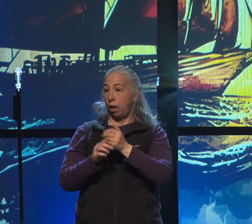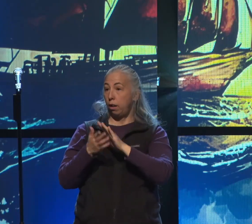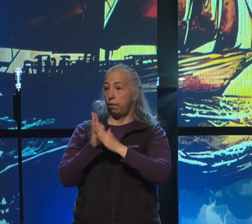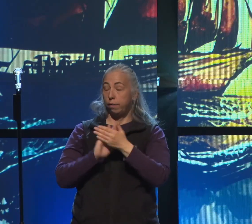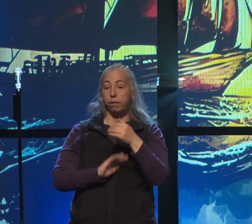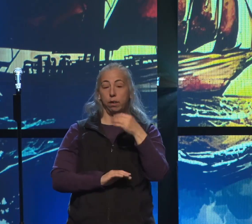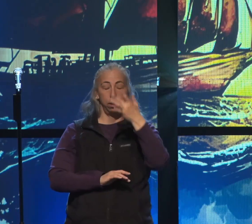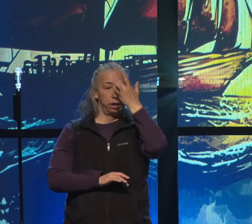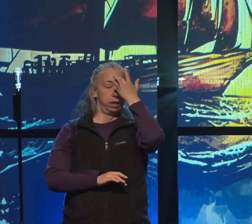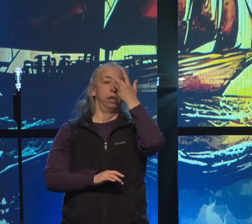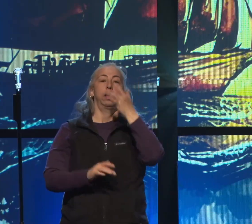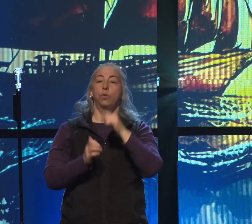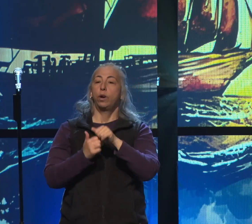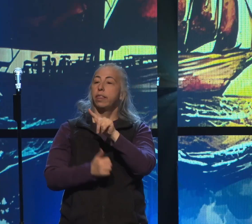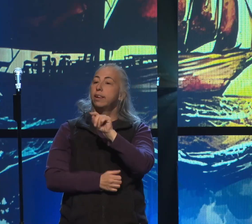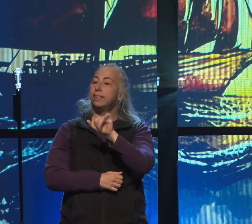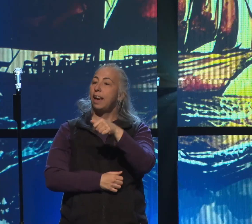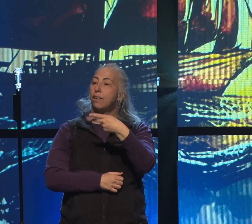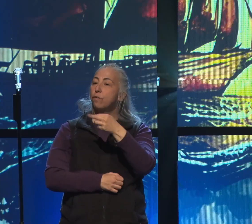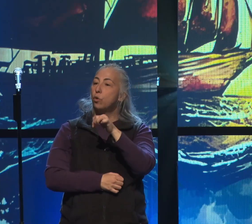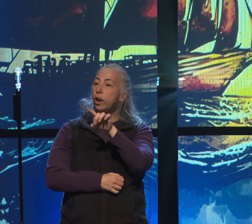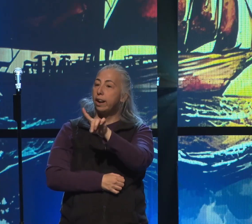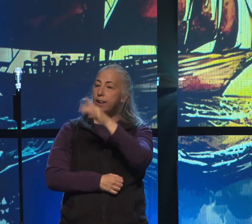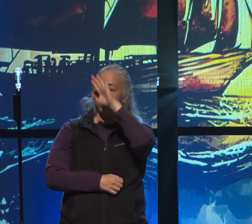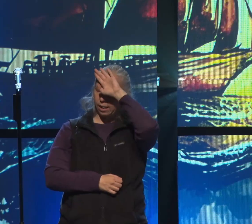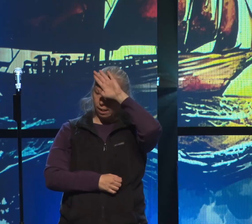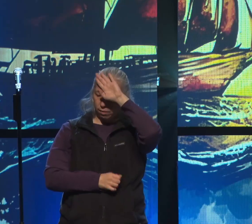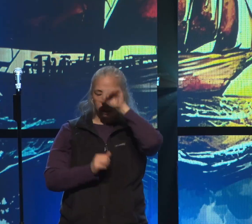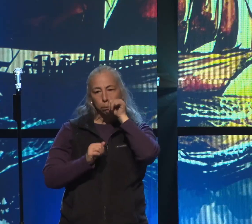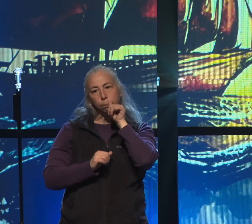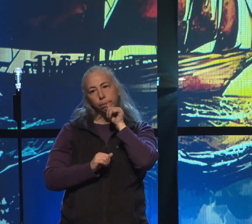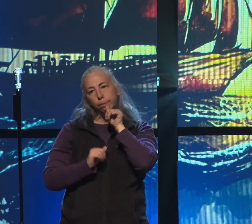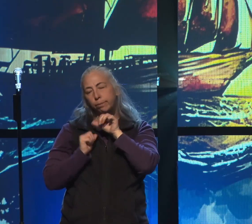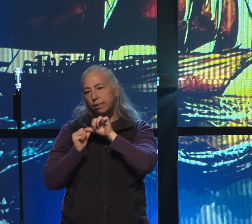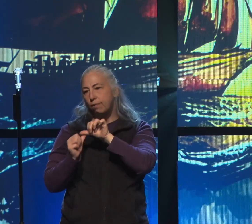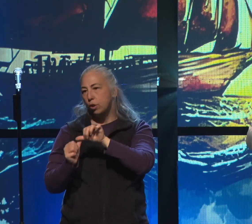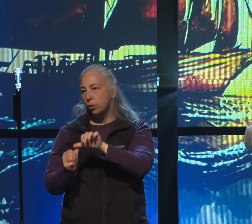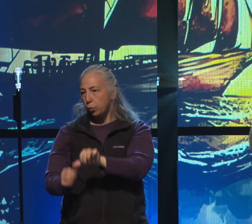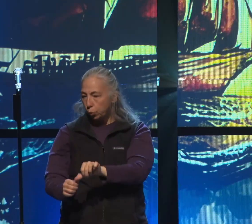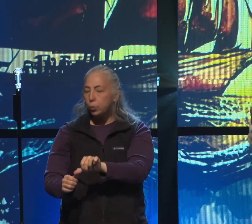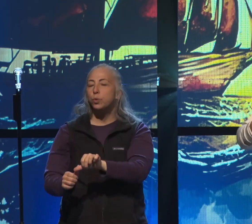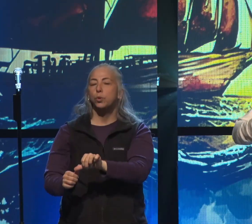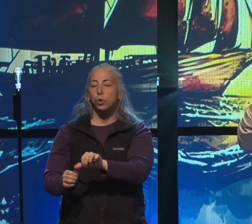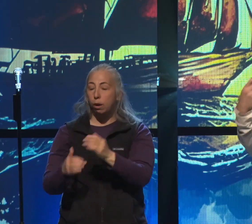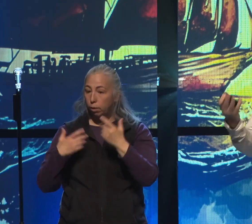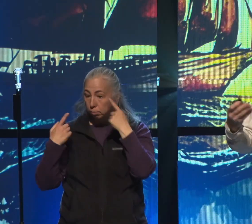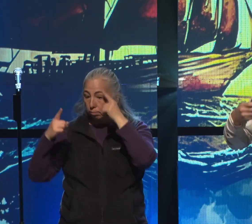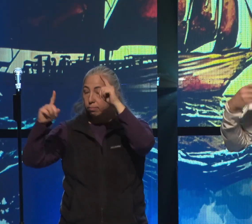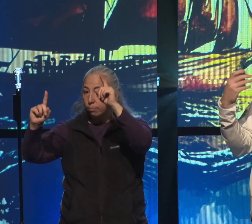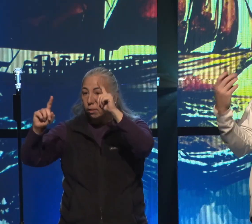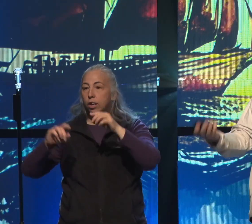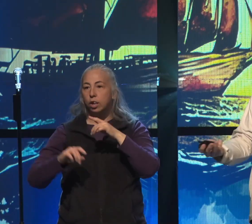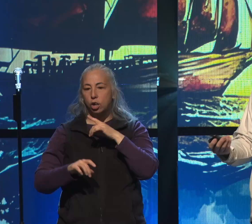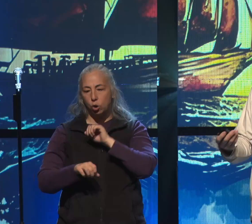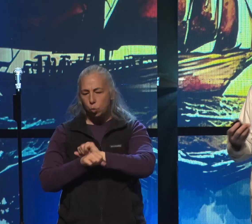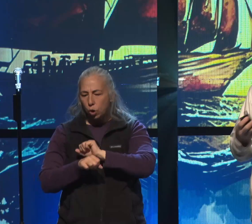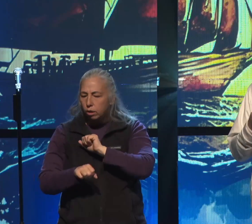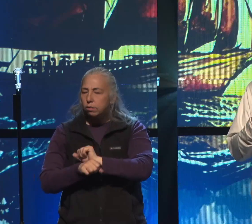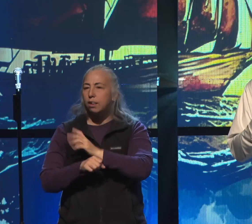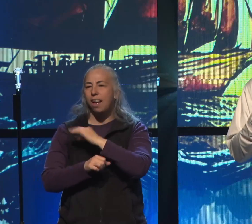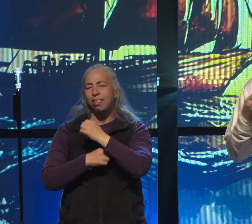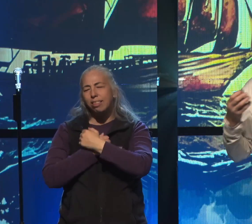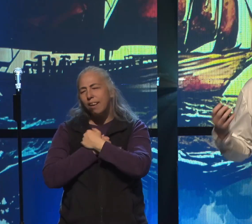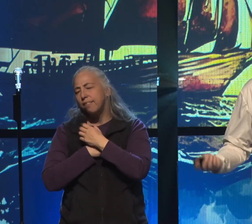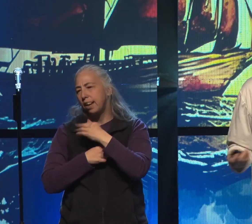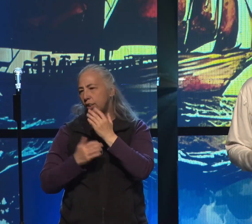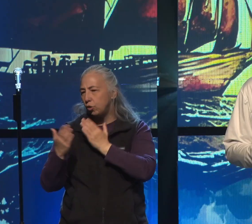typhoid fever while she was serving and suffered through that. But she worked and she loved and she served with